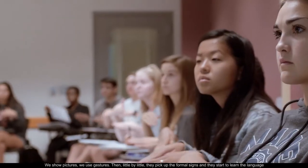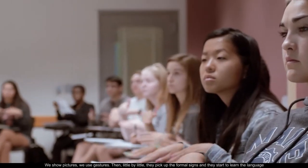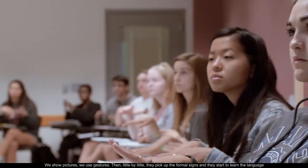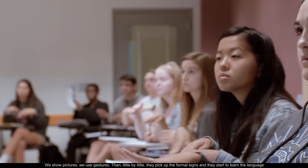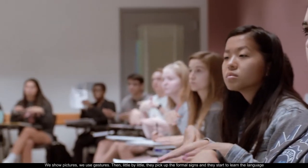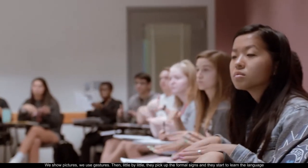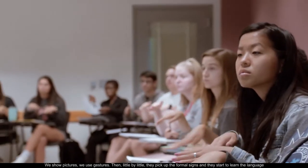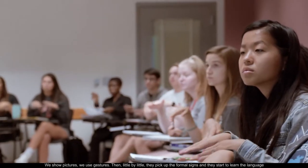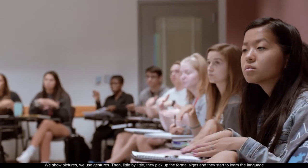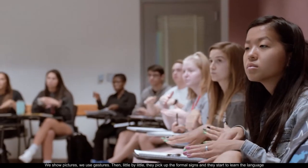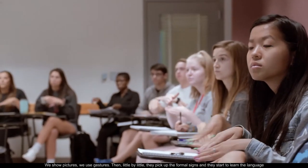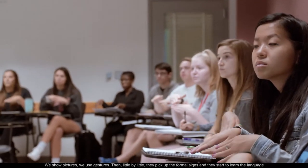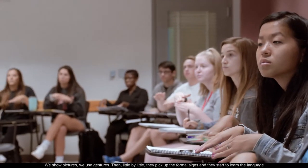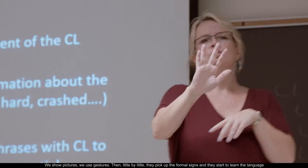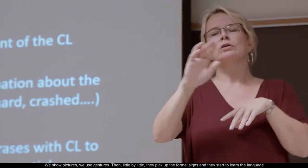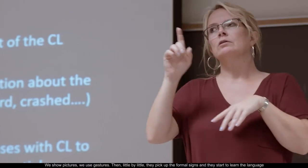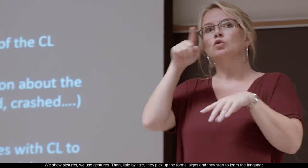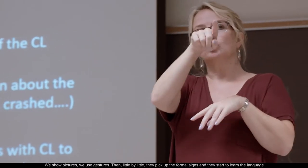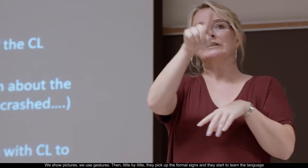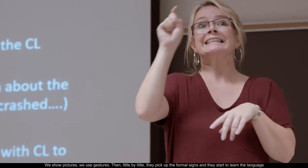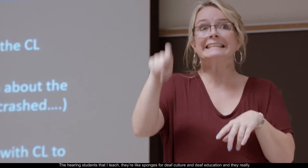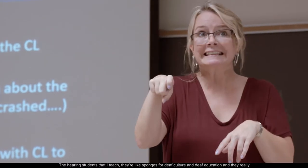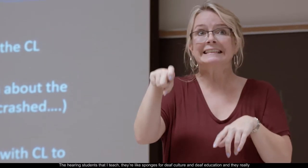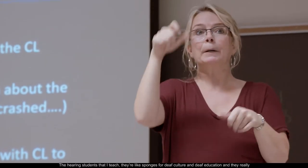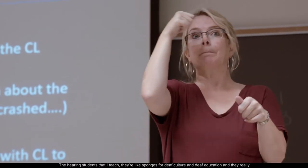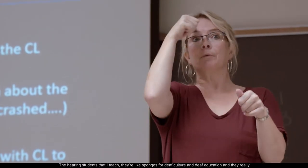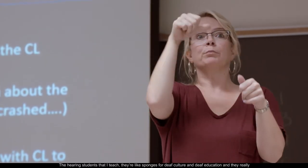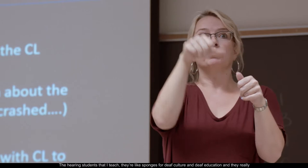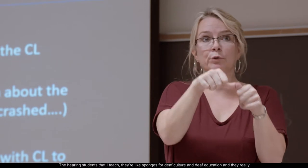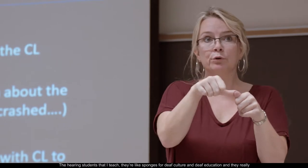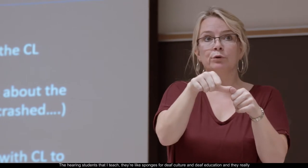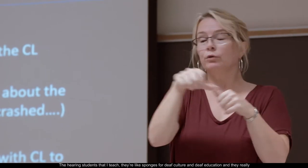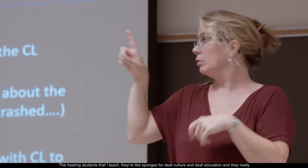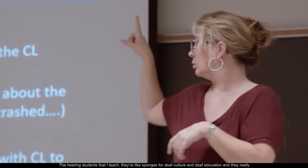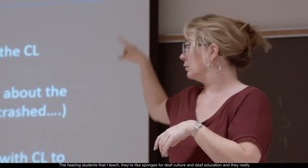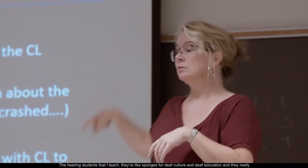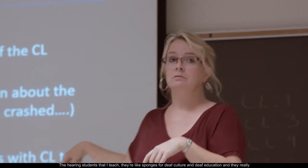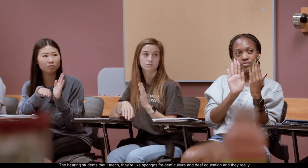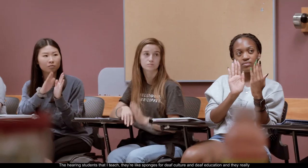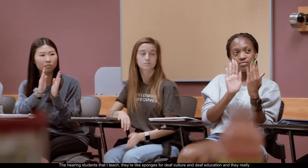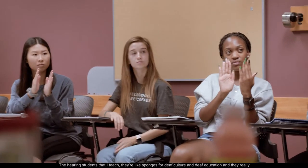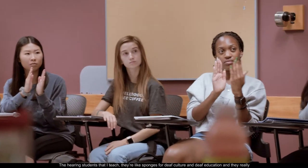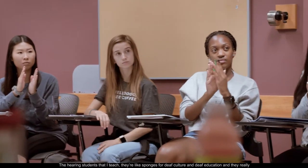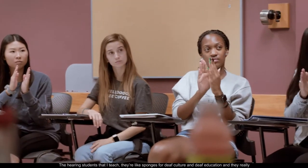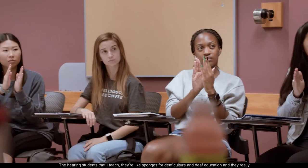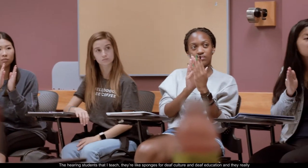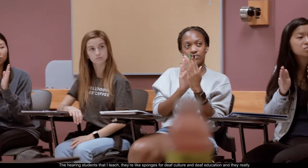by little they pick up the formal signs and they start to learn the language. The hearing students that I teach, they're like sponges for deaf